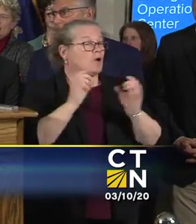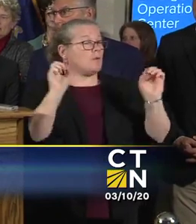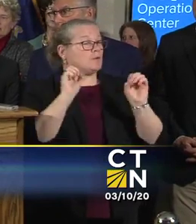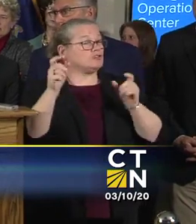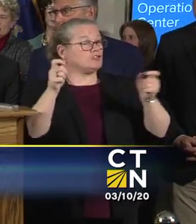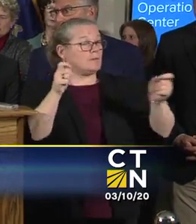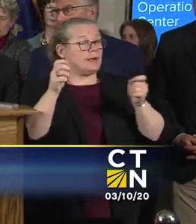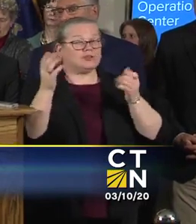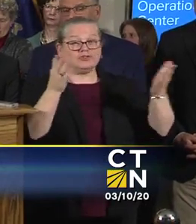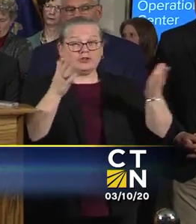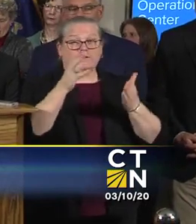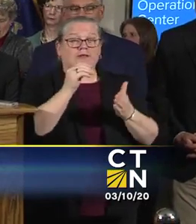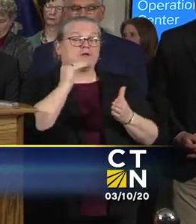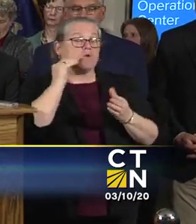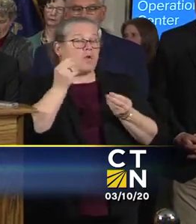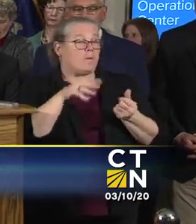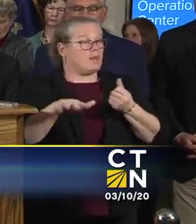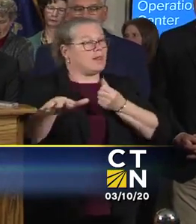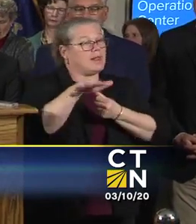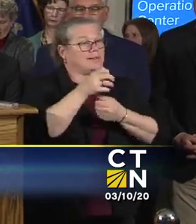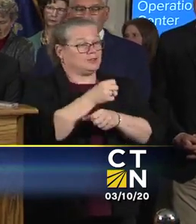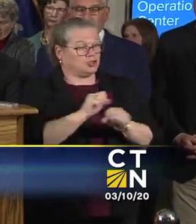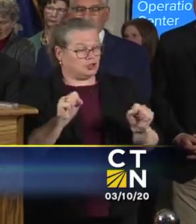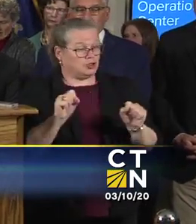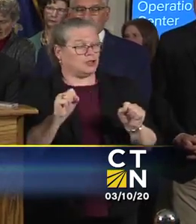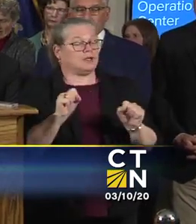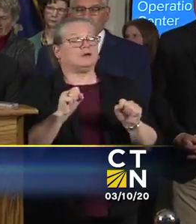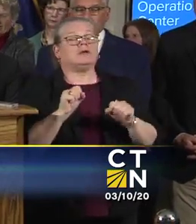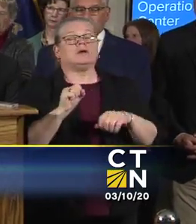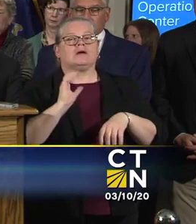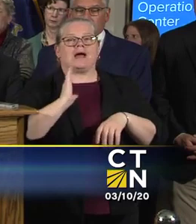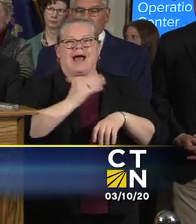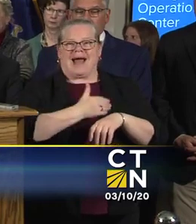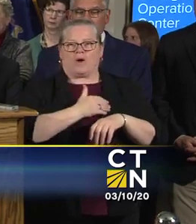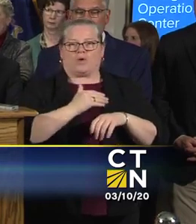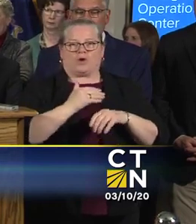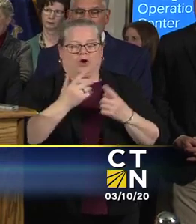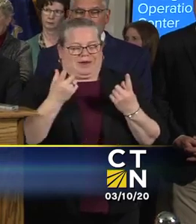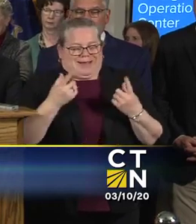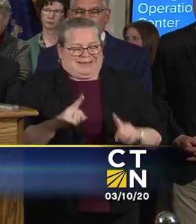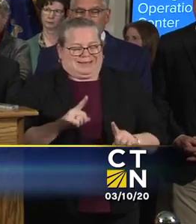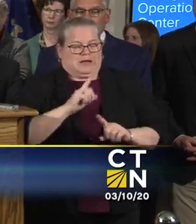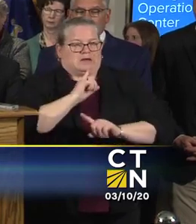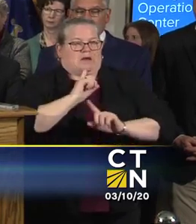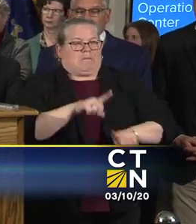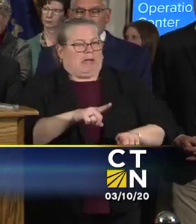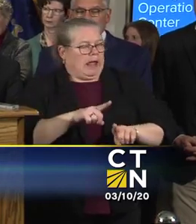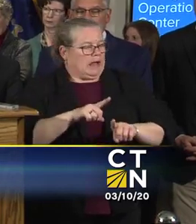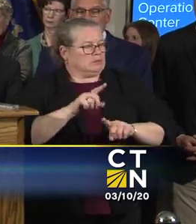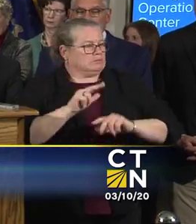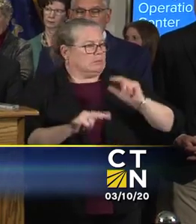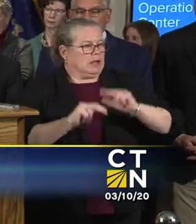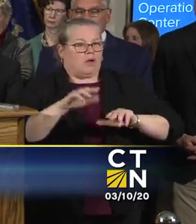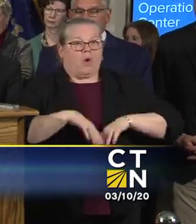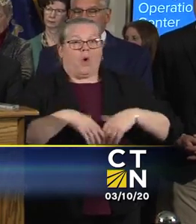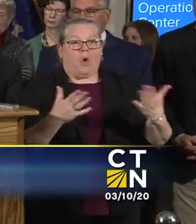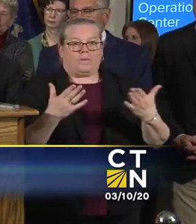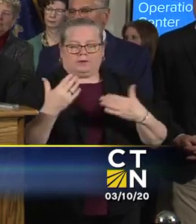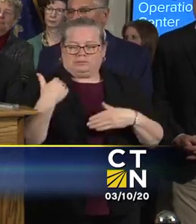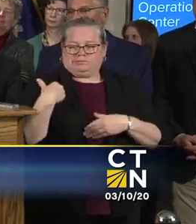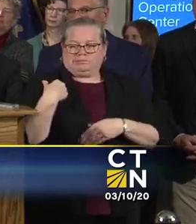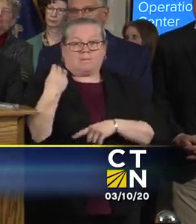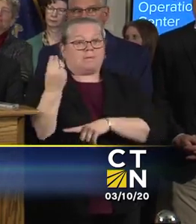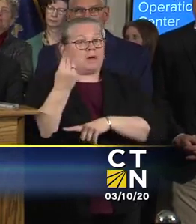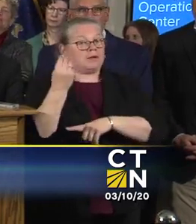Security instituted our incident command structure as of Monday. And the goal is so that we can continue